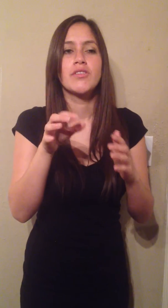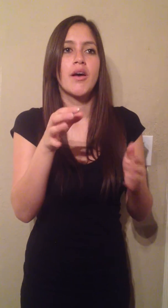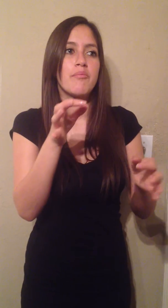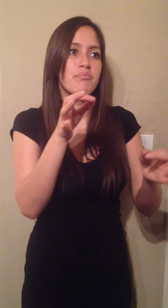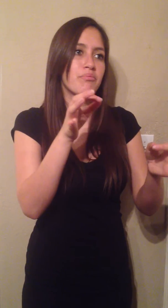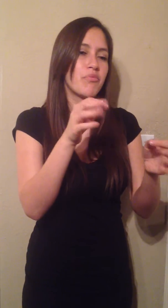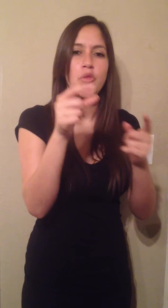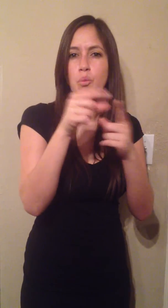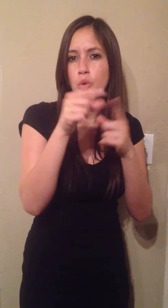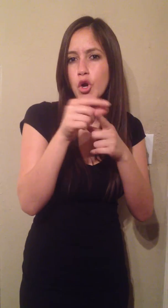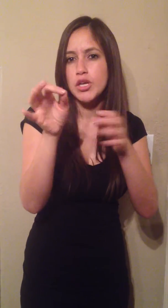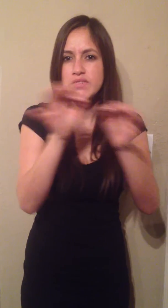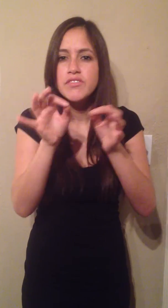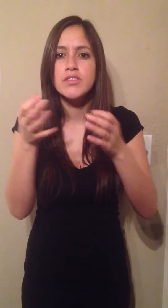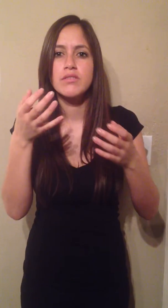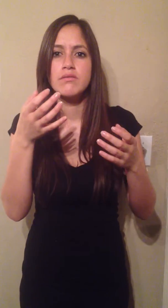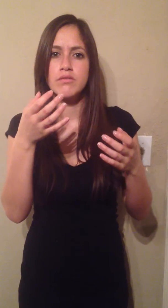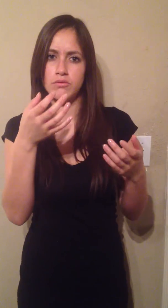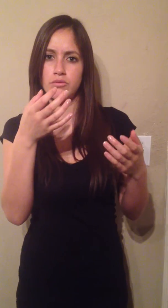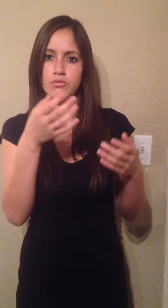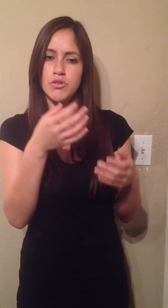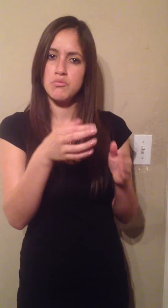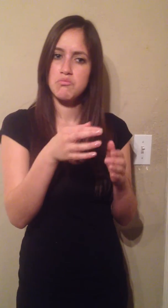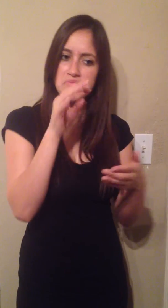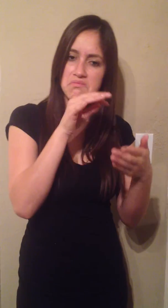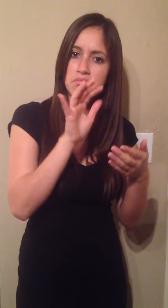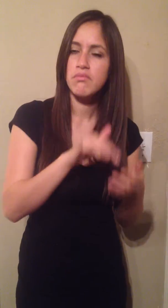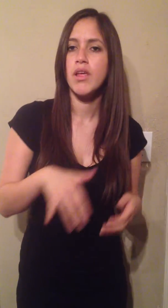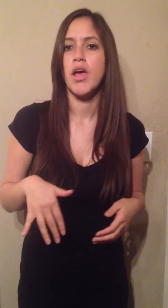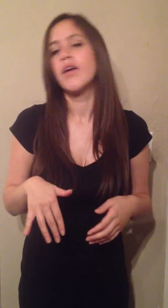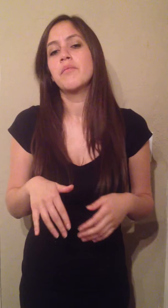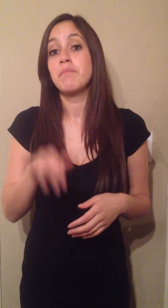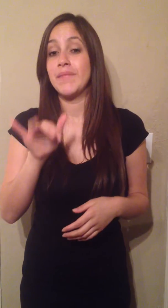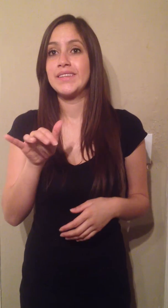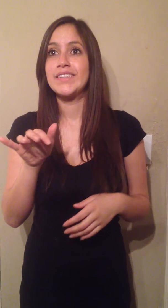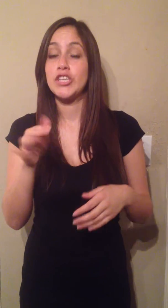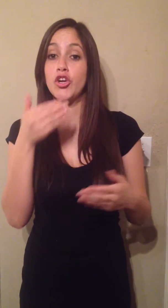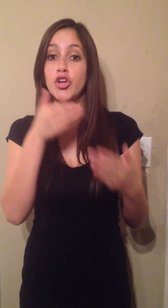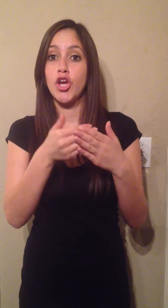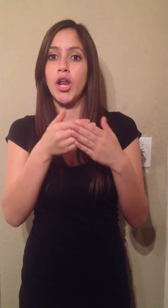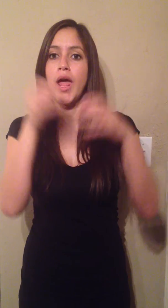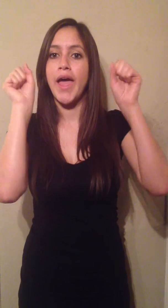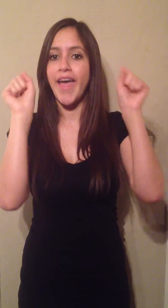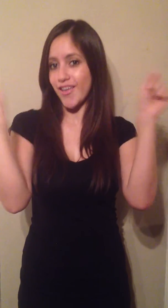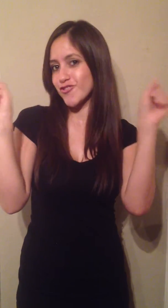beginning. It's kind of warming up your brain. And so these, again, might take a total of 20 or 30 minutes to do, number